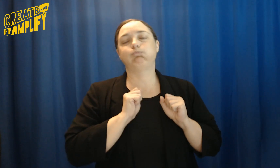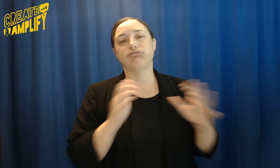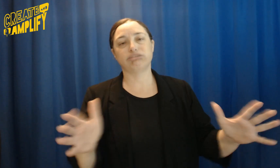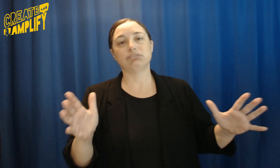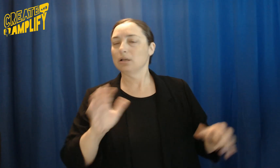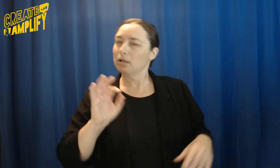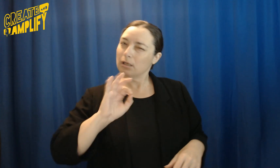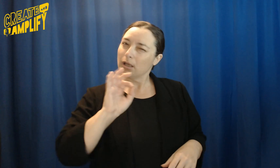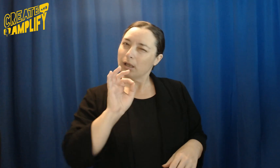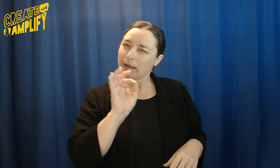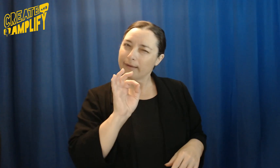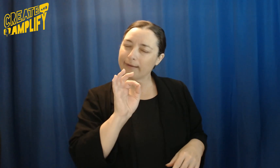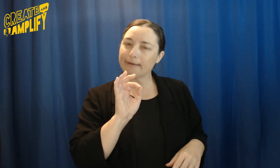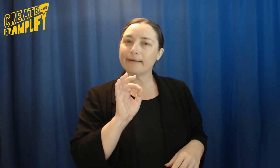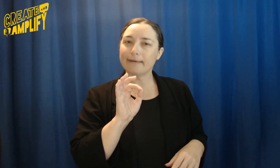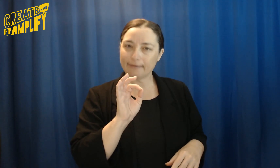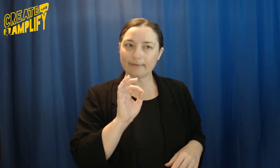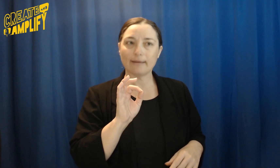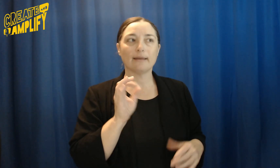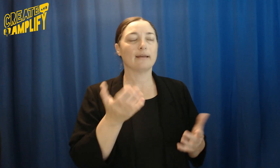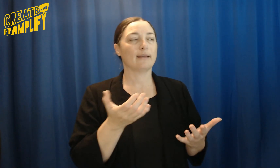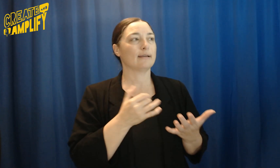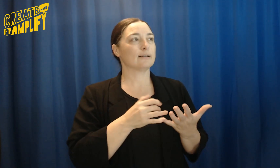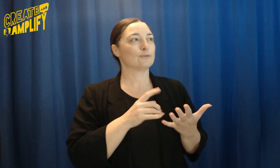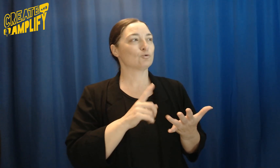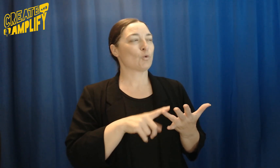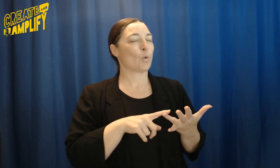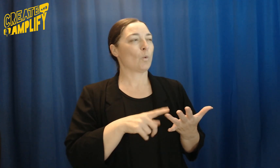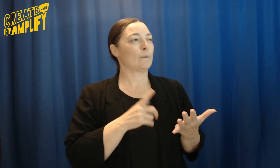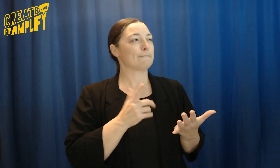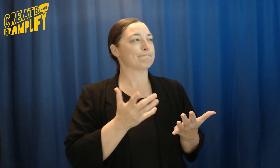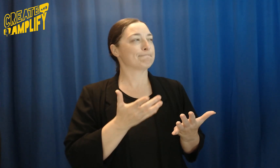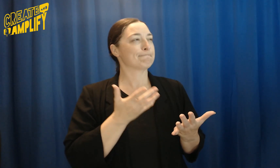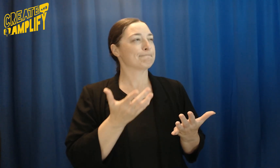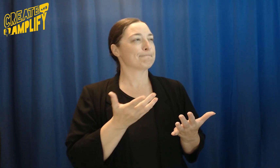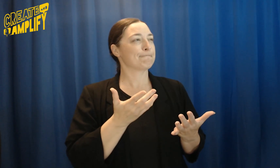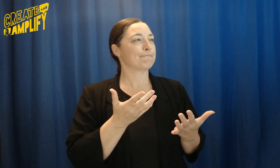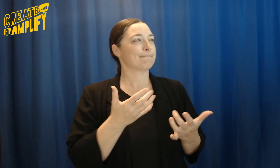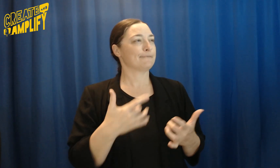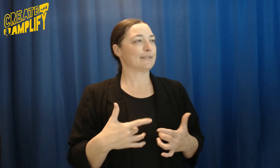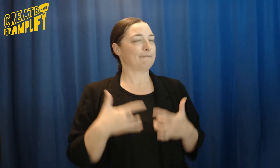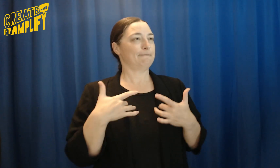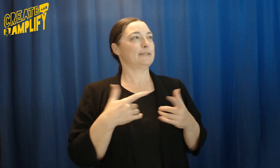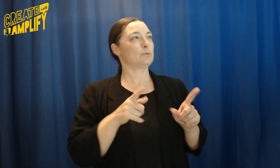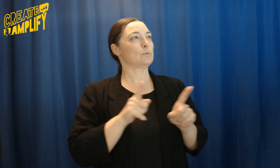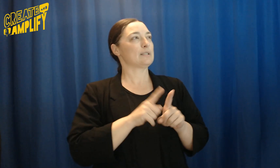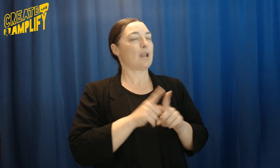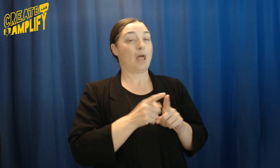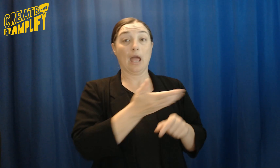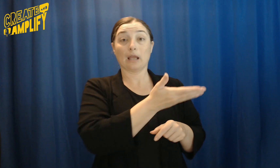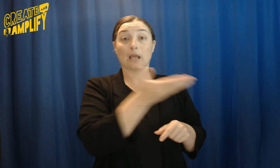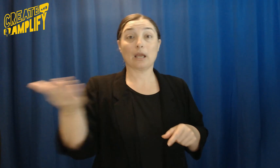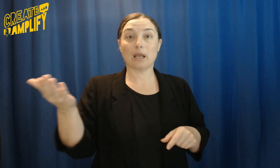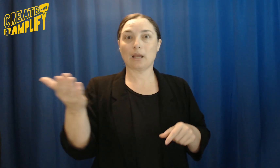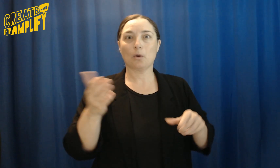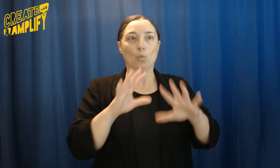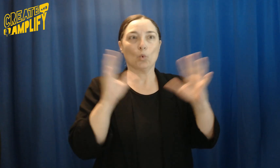guess, that battle for the light. It feels like there is so much darkness, despair,